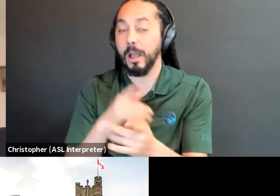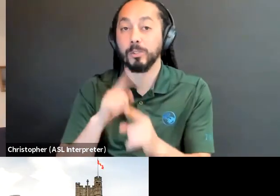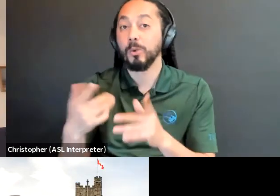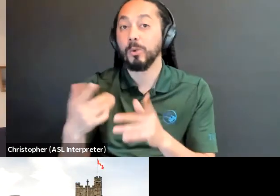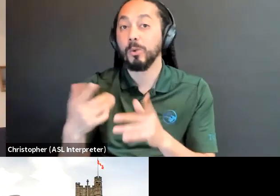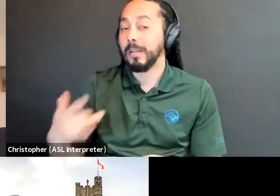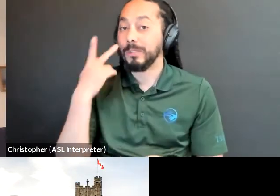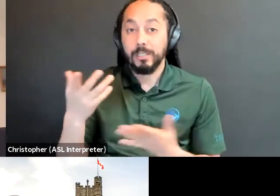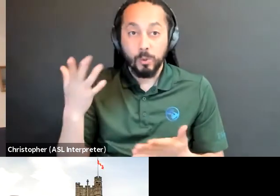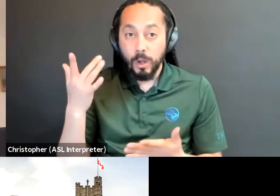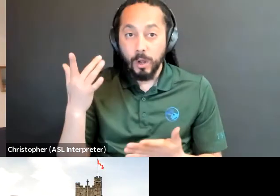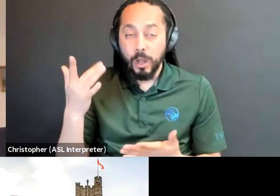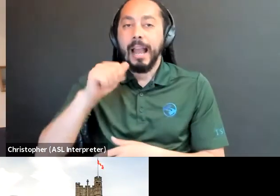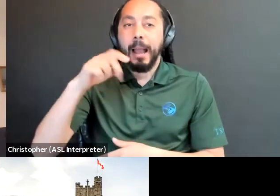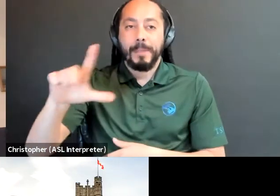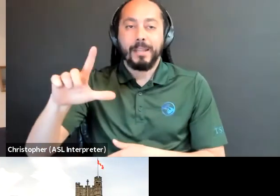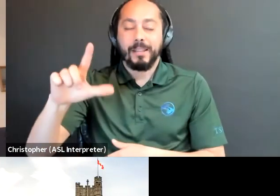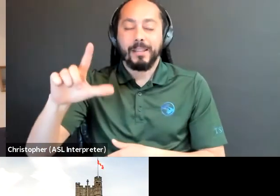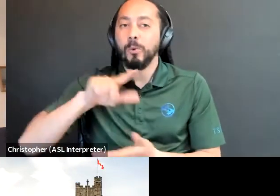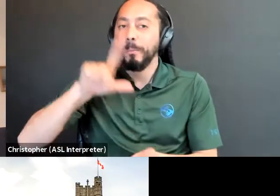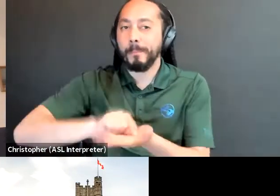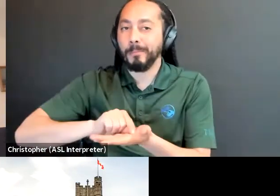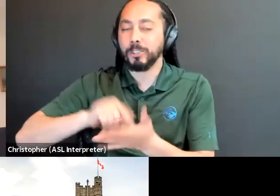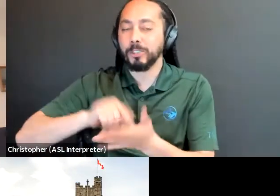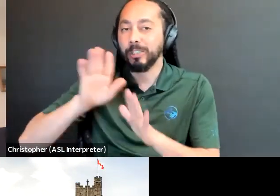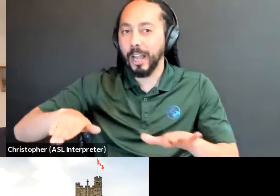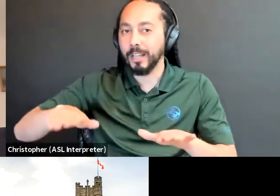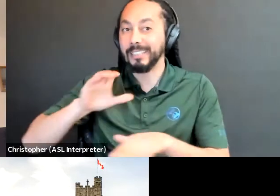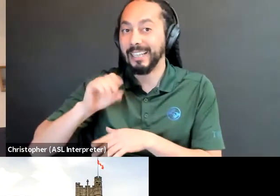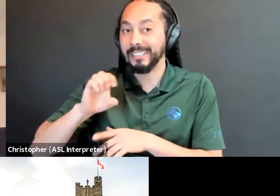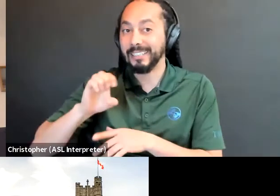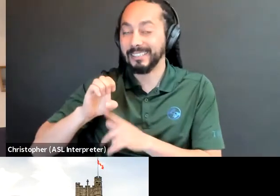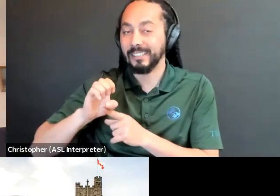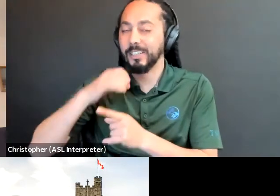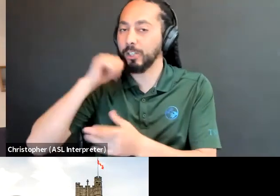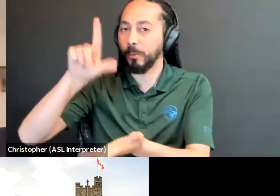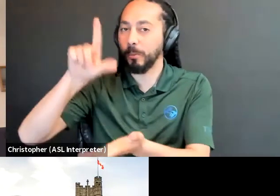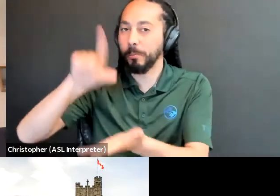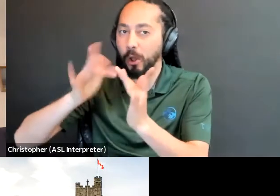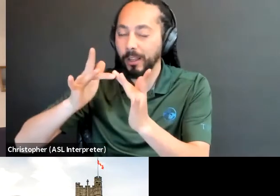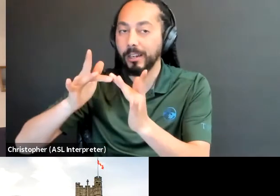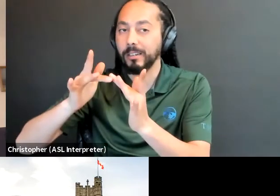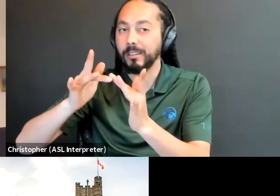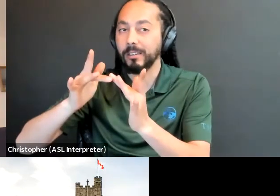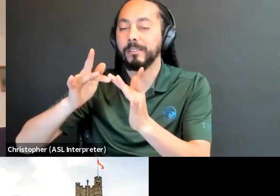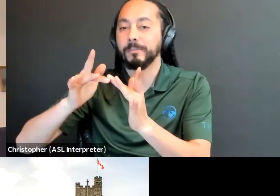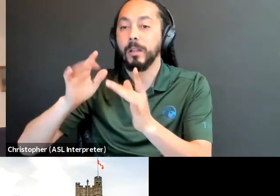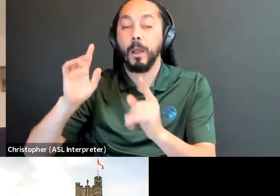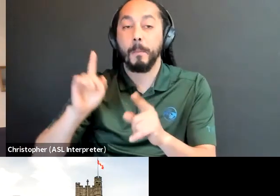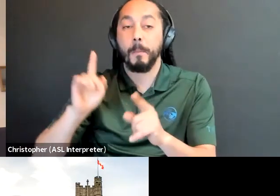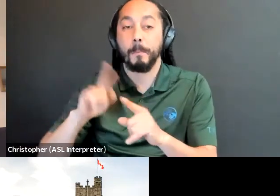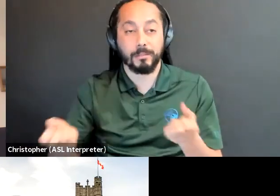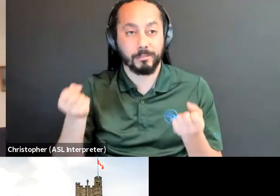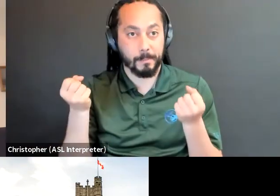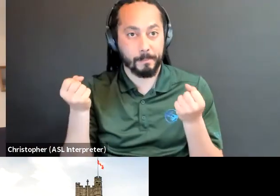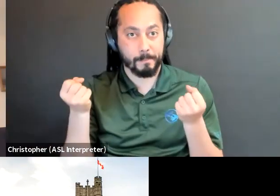most trial courts don't usually publish their opinions online or otherwise. Although we did get a significant group of trial court opinions